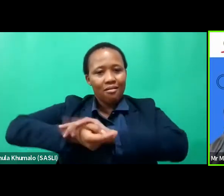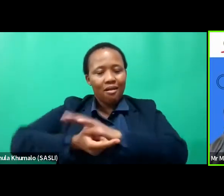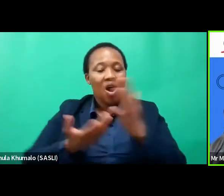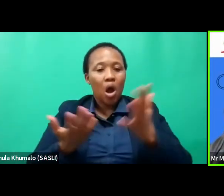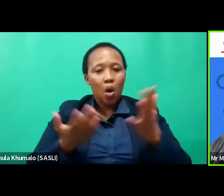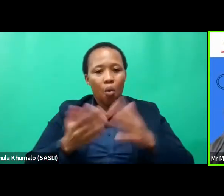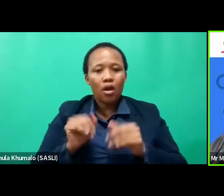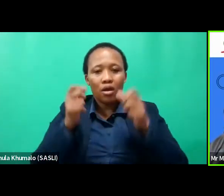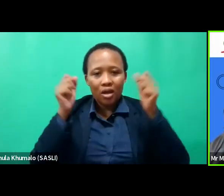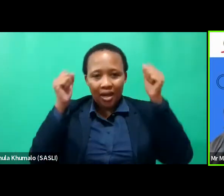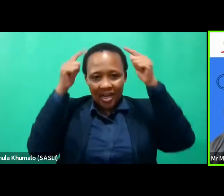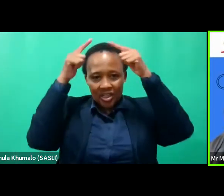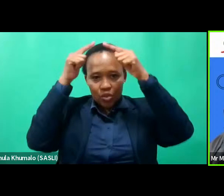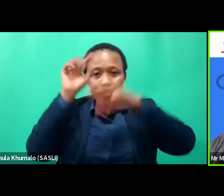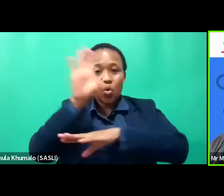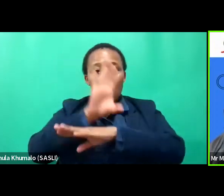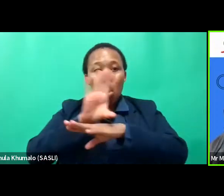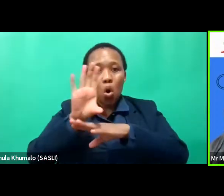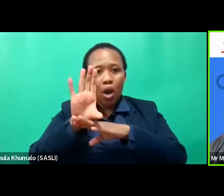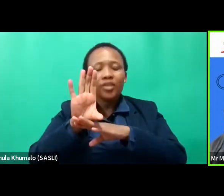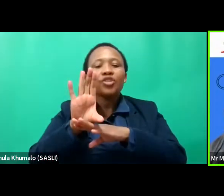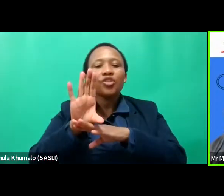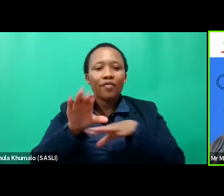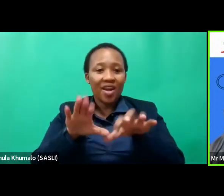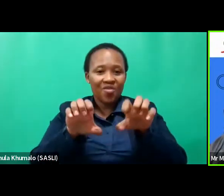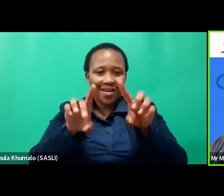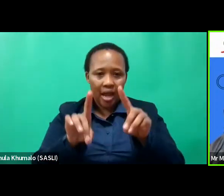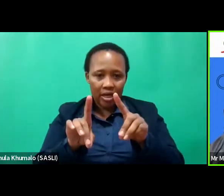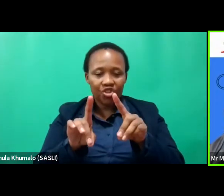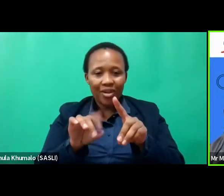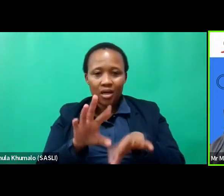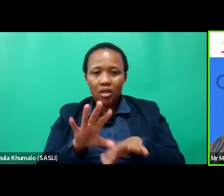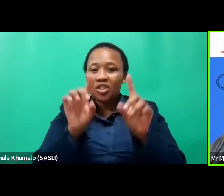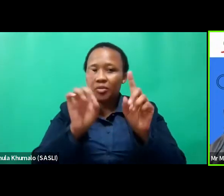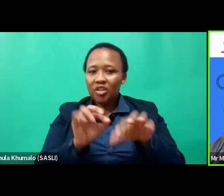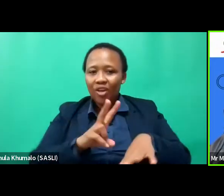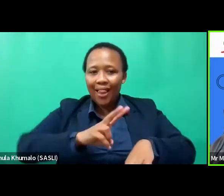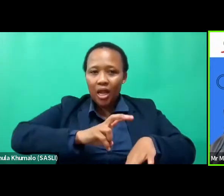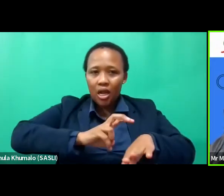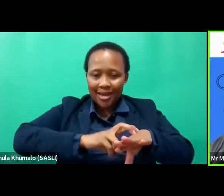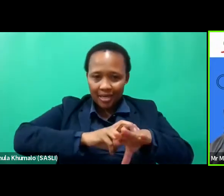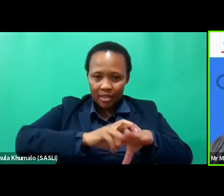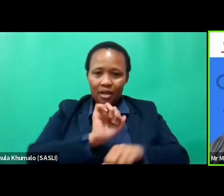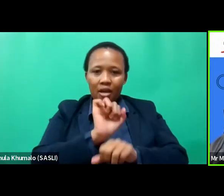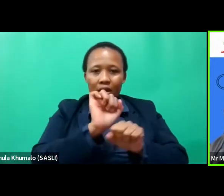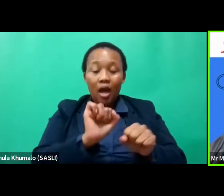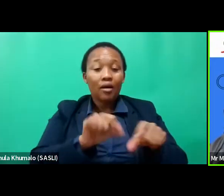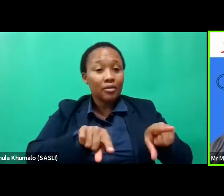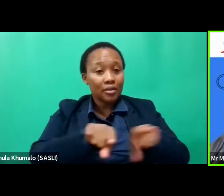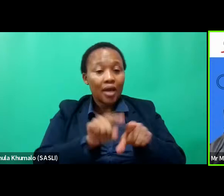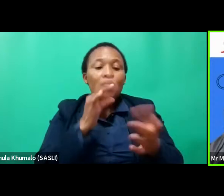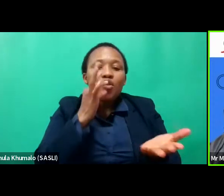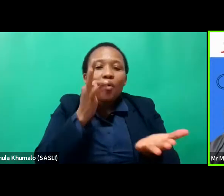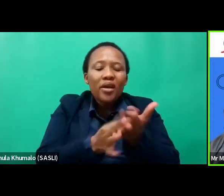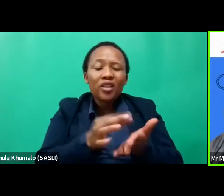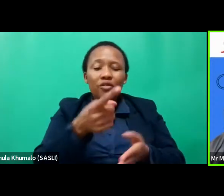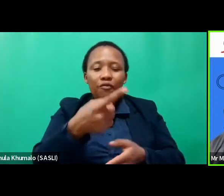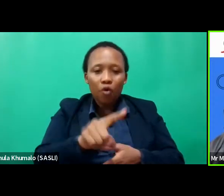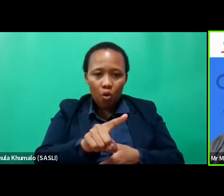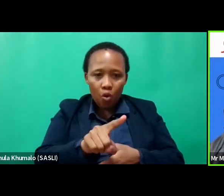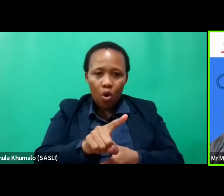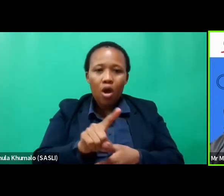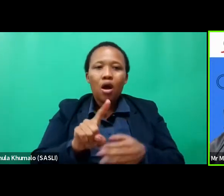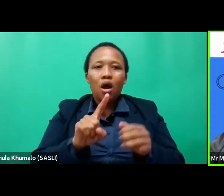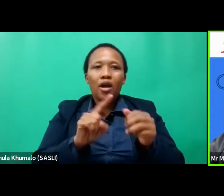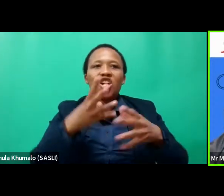with special needs and the recommendations for inclusive education. The podium is yours,